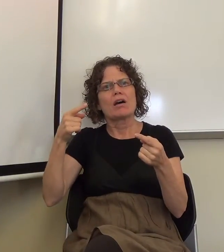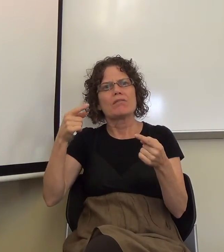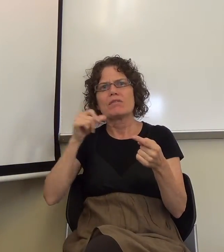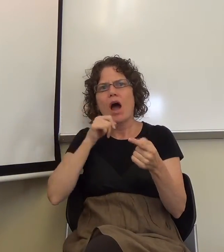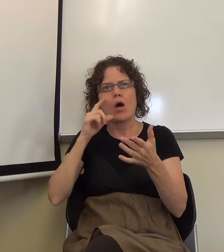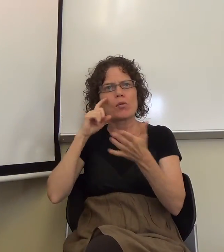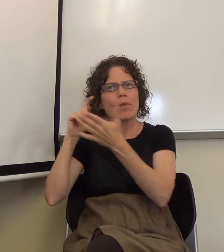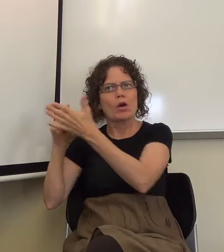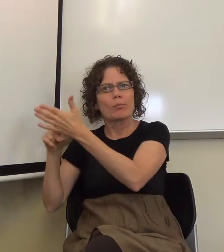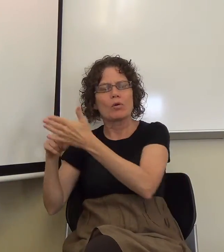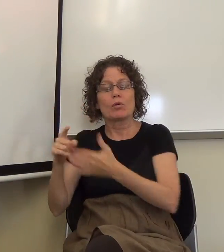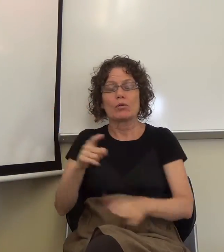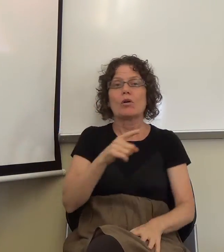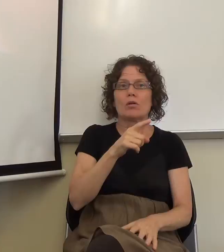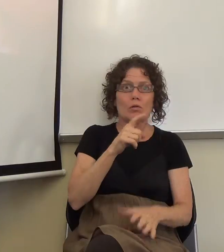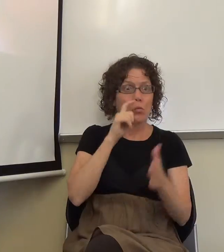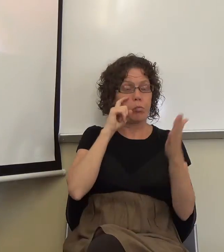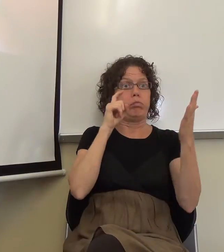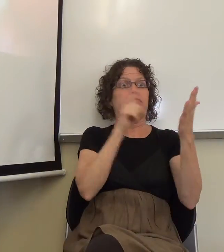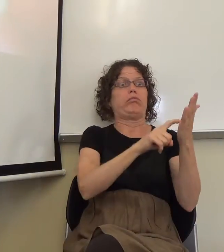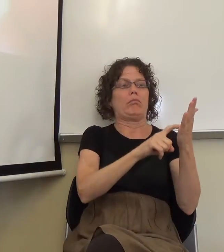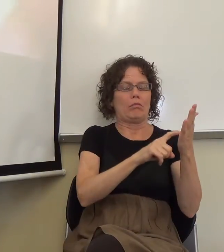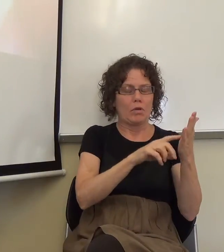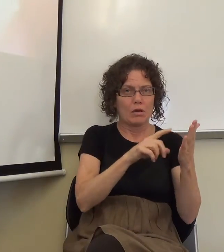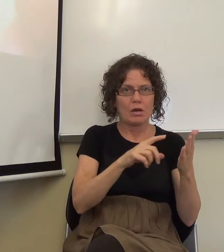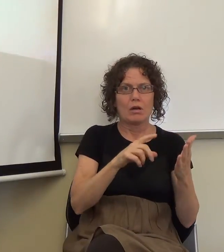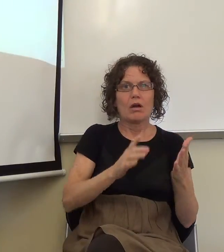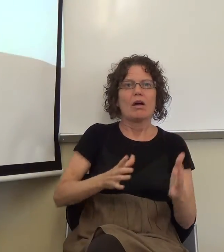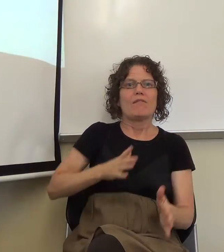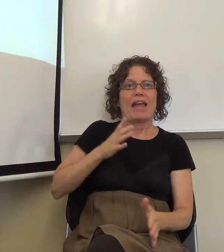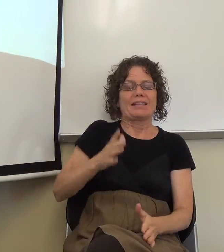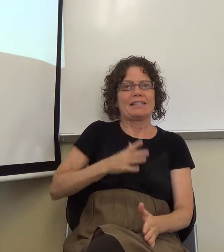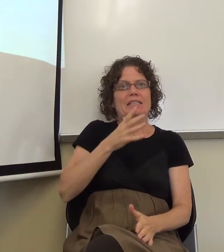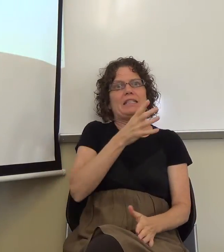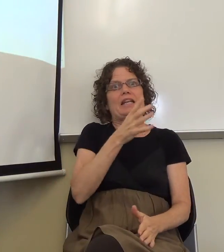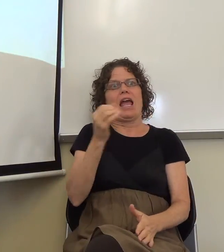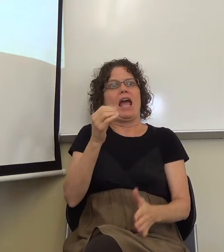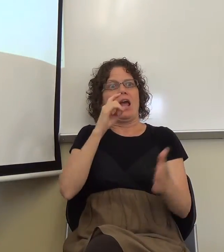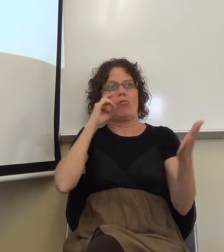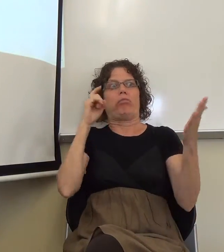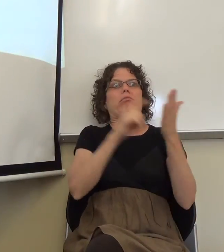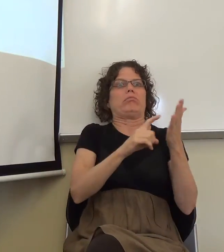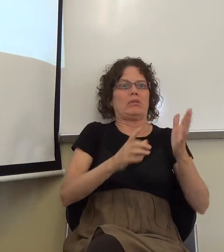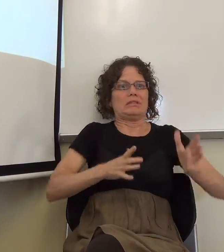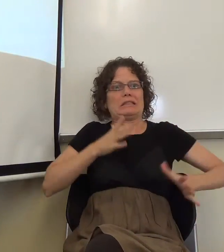there you go. Flamboyant, fancy, showy,